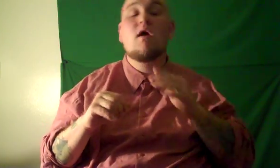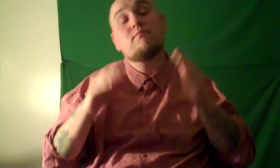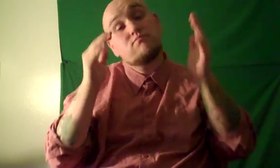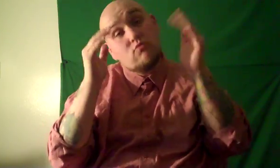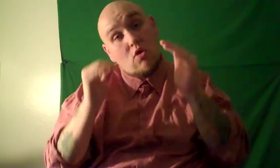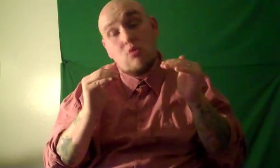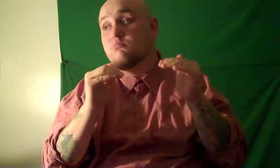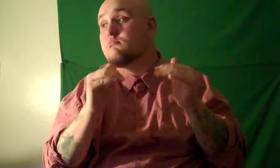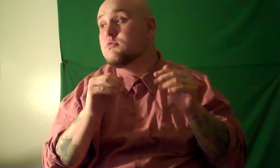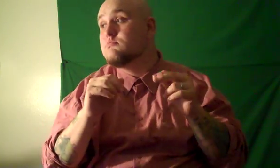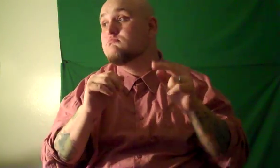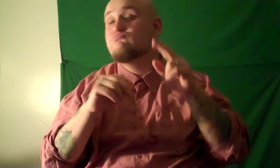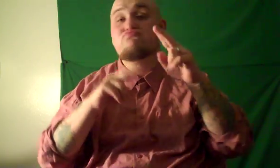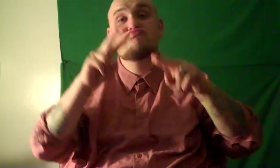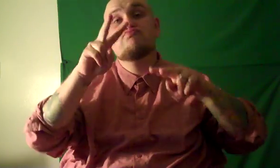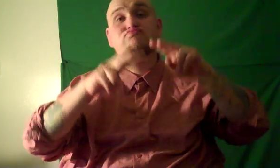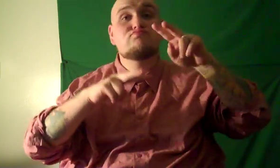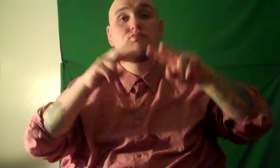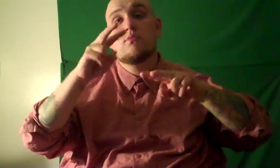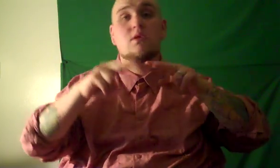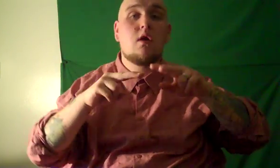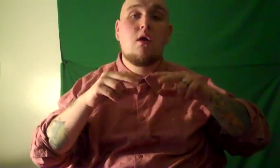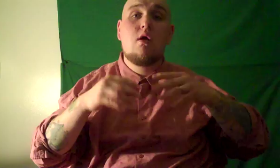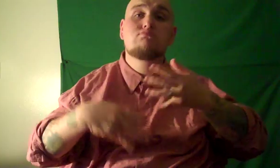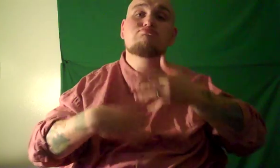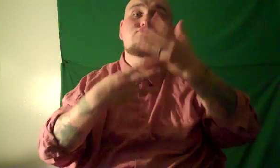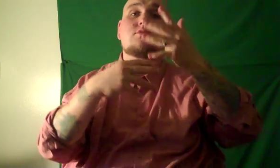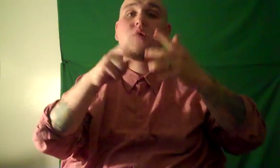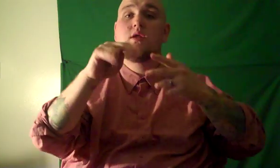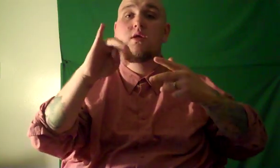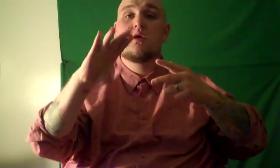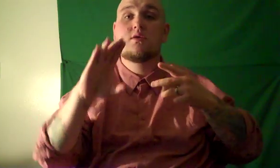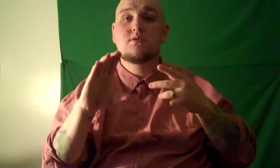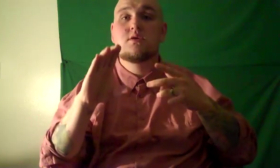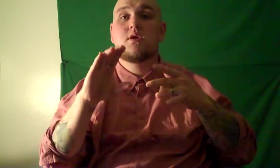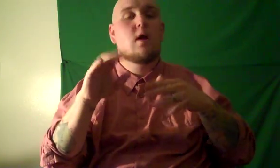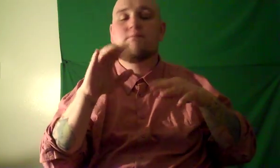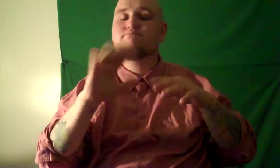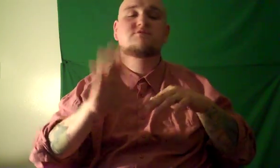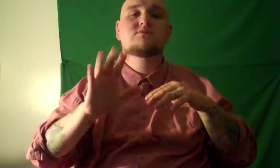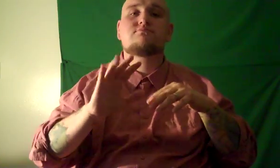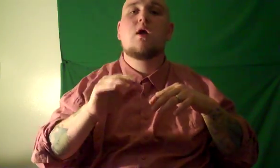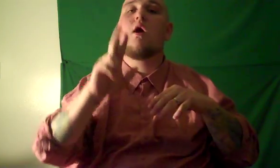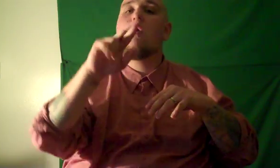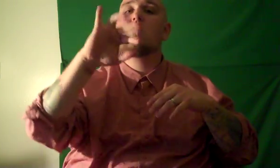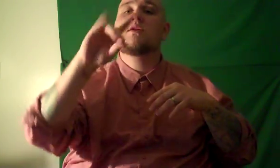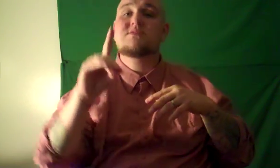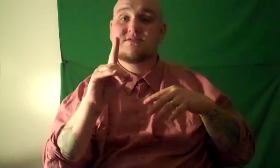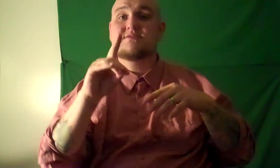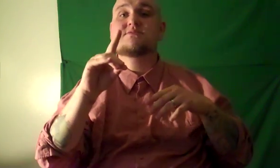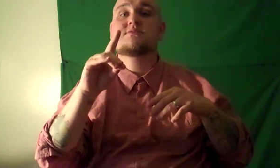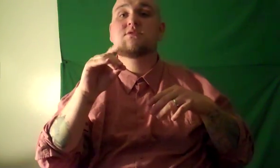on RID's website to find out more specific details related to that, and I'll be chatting with you again very soon.